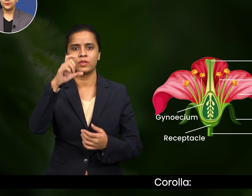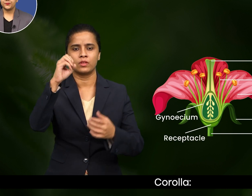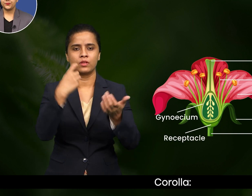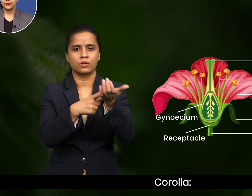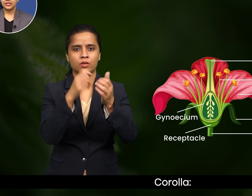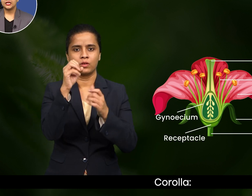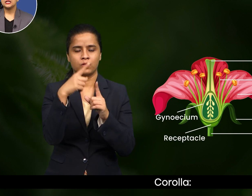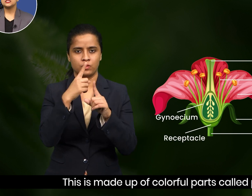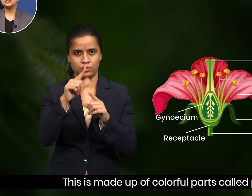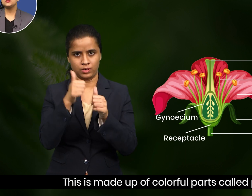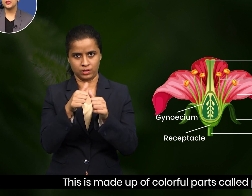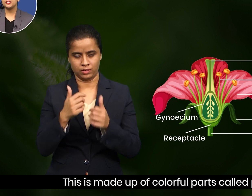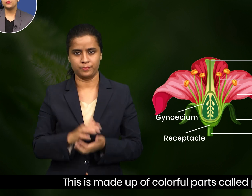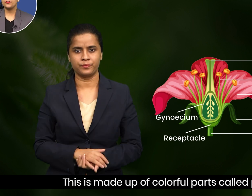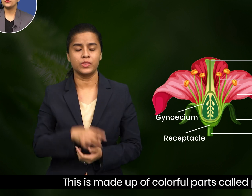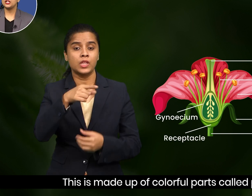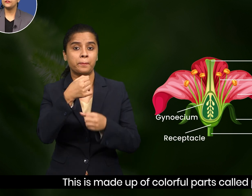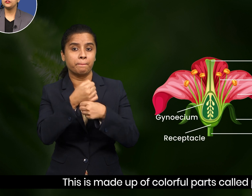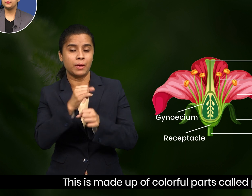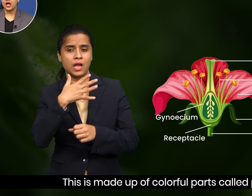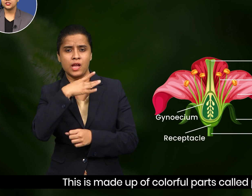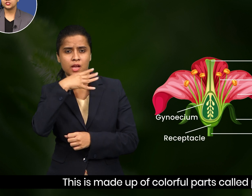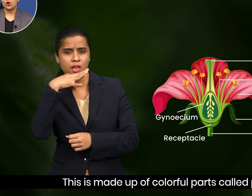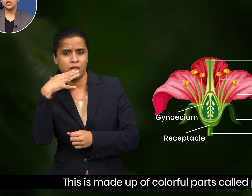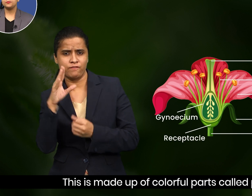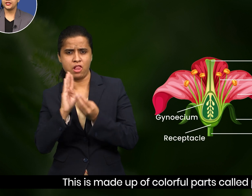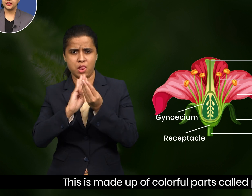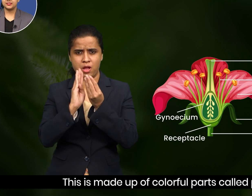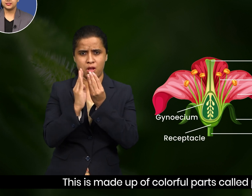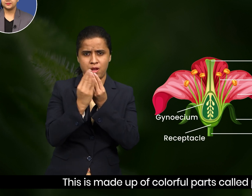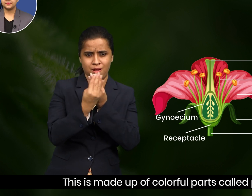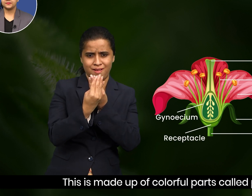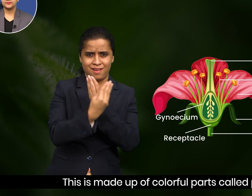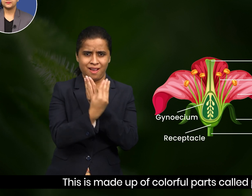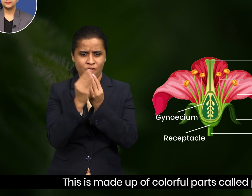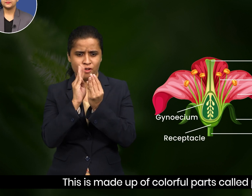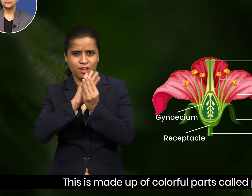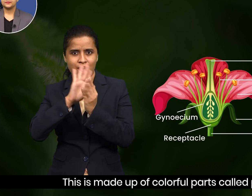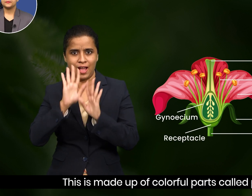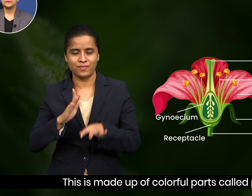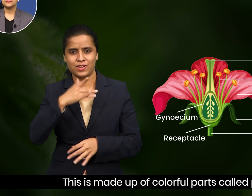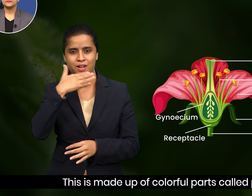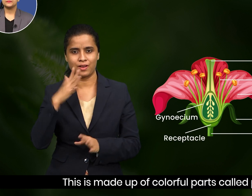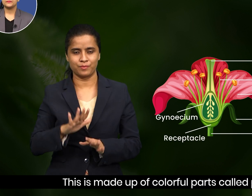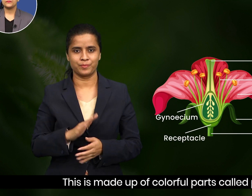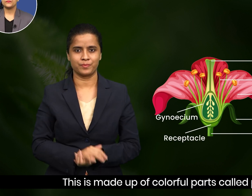Corolla. This is made up of colorful parts called petals.